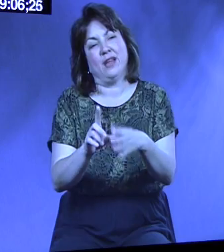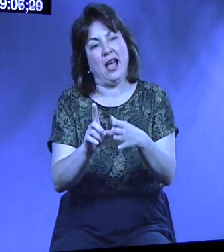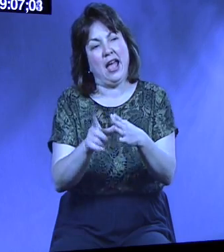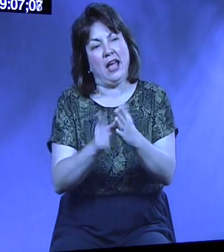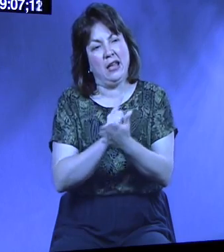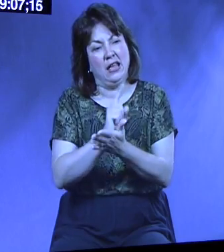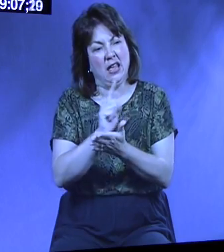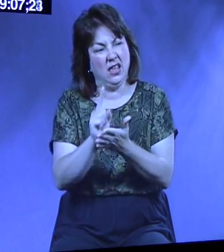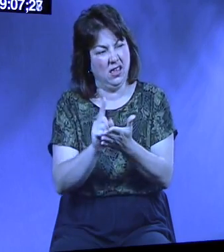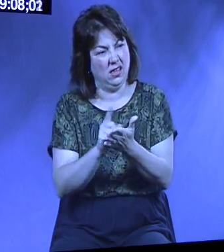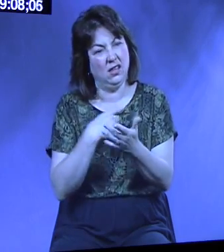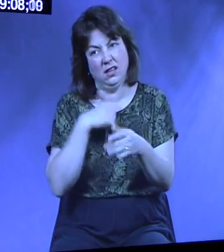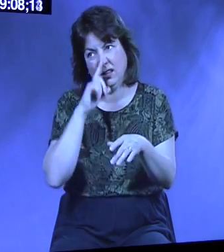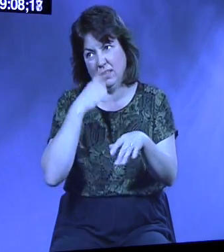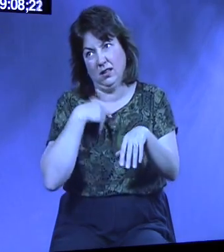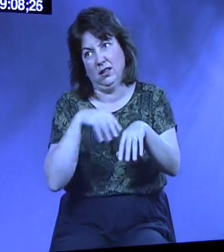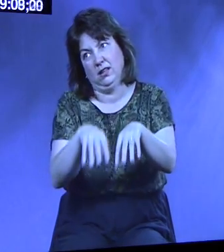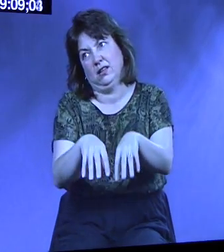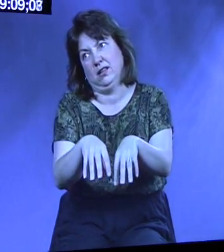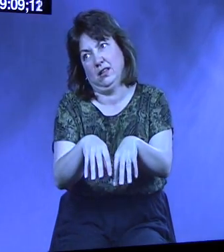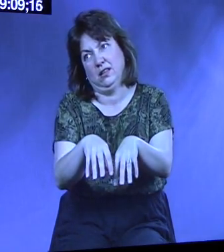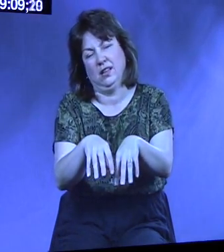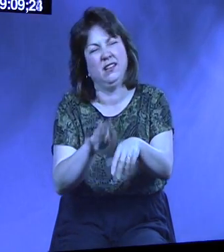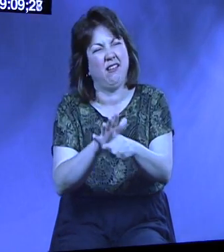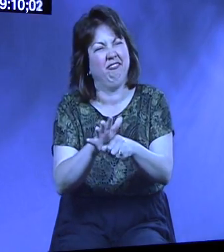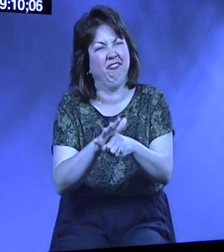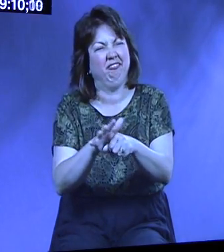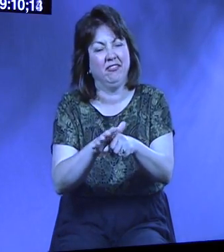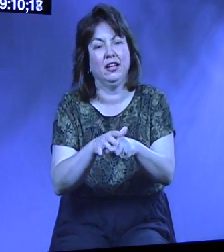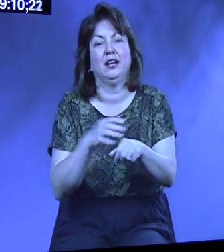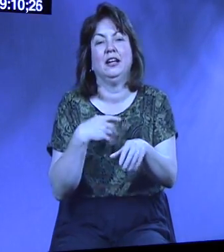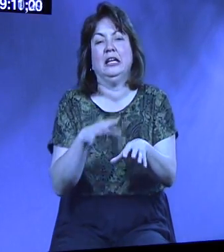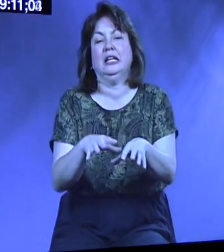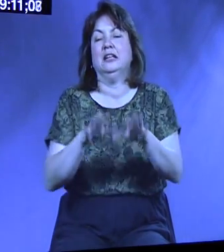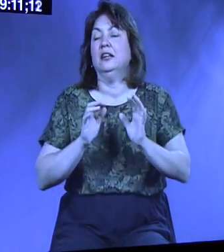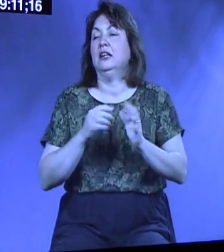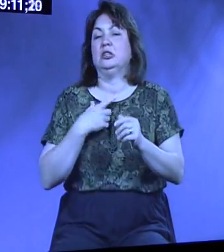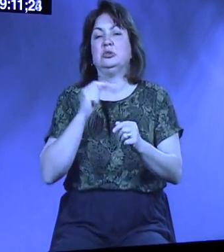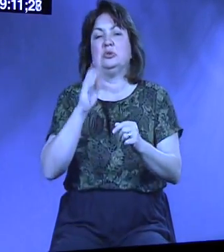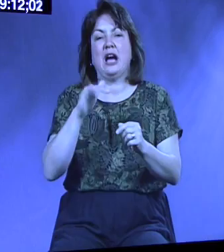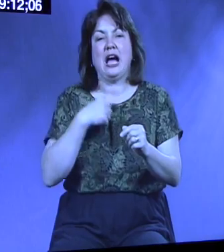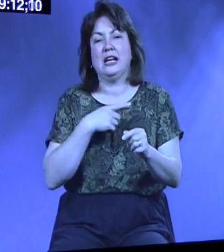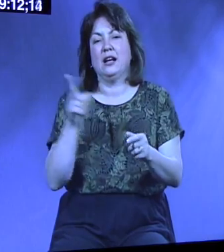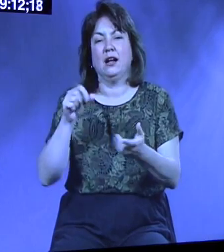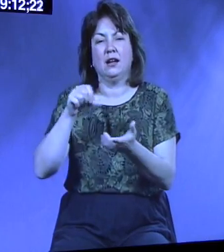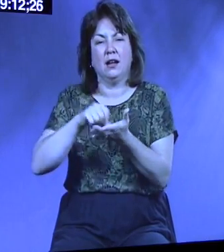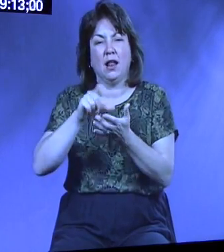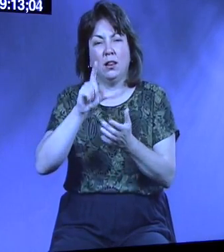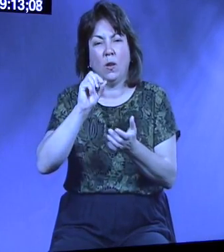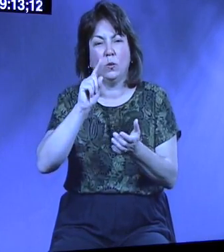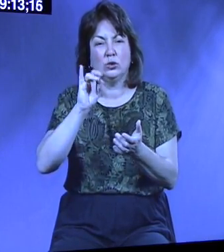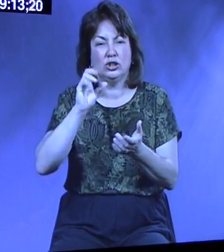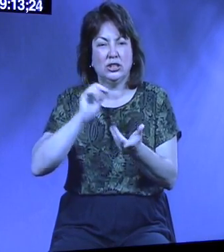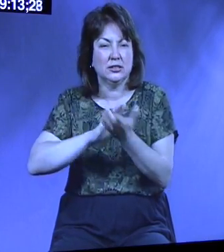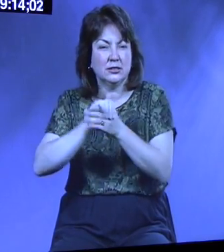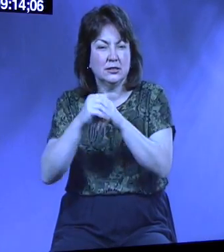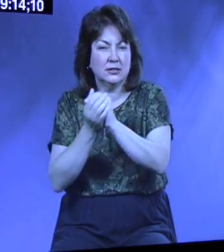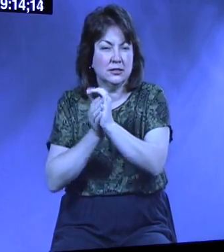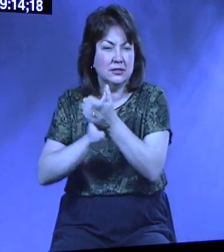I sat there for about an hour or so until I was sick of keeping them in the water. I figured it had to be long enough. So I took them